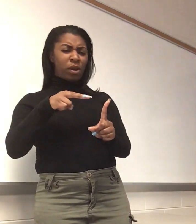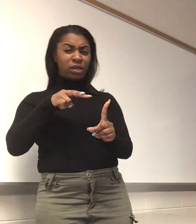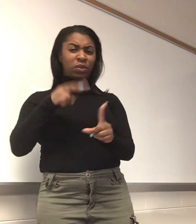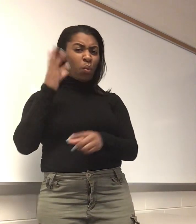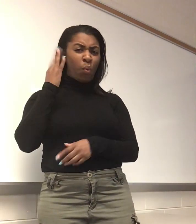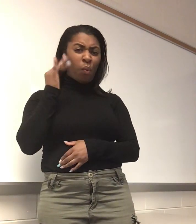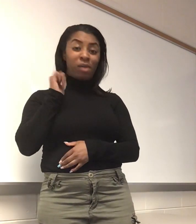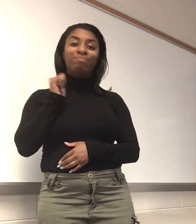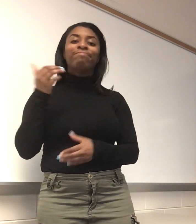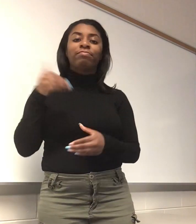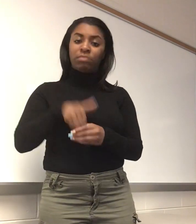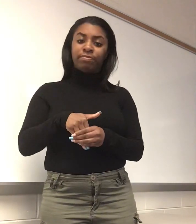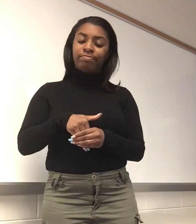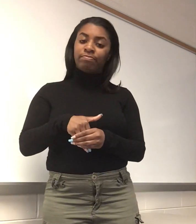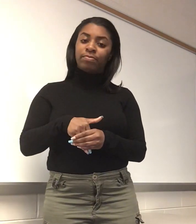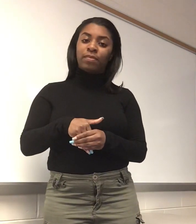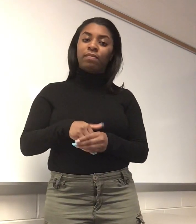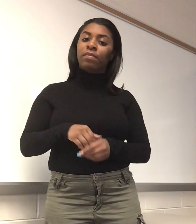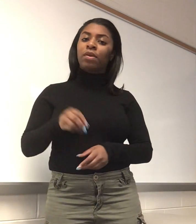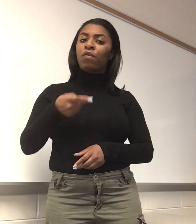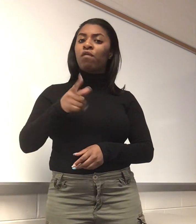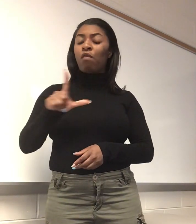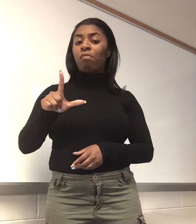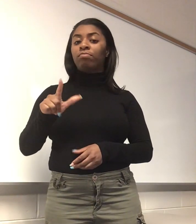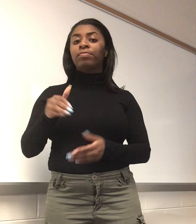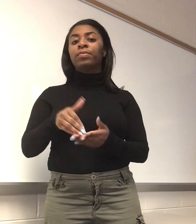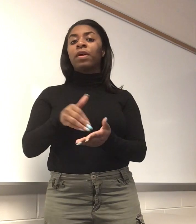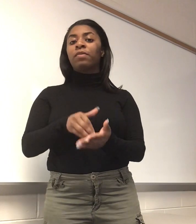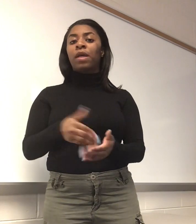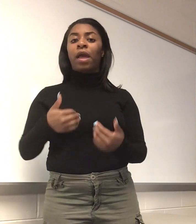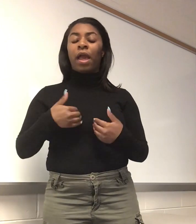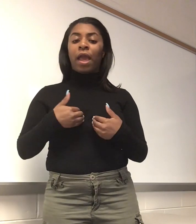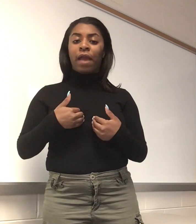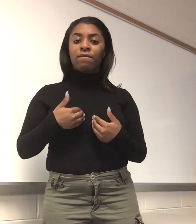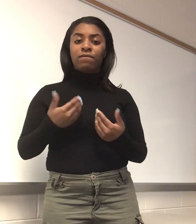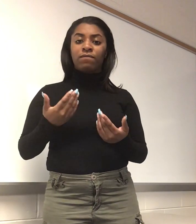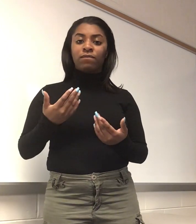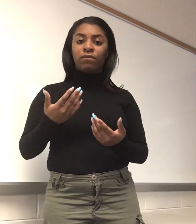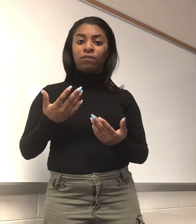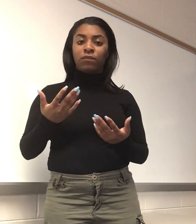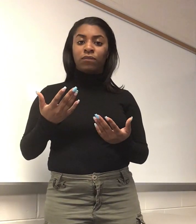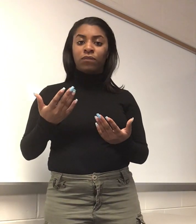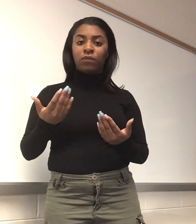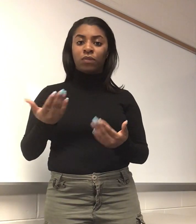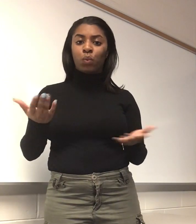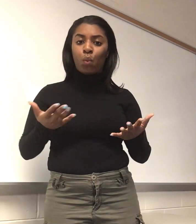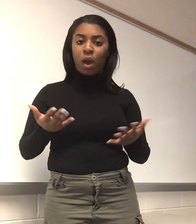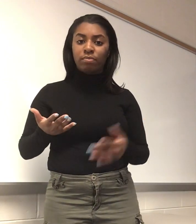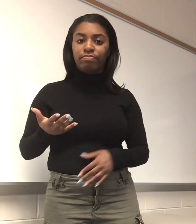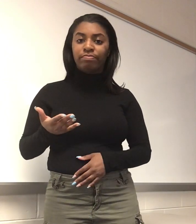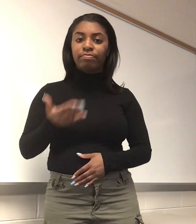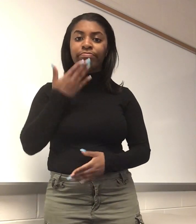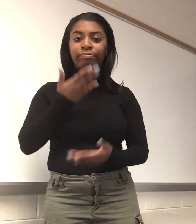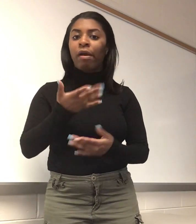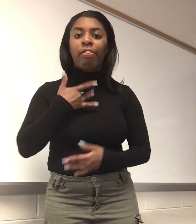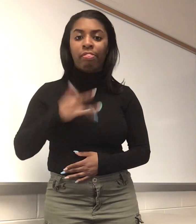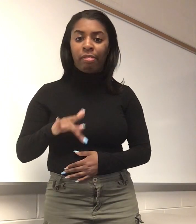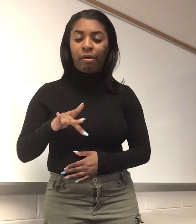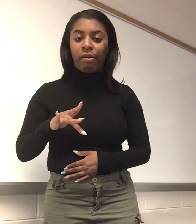have, strangely, these streaks of good luck. And sometimes you'll see this archetype merge with the sidekick. But what will